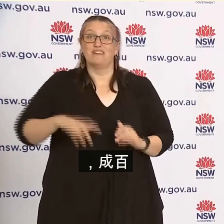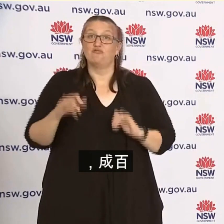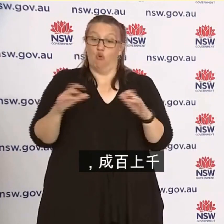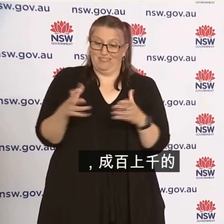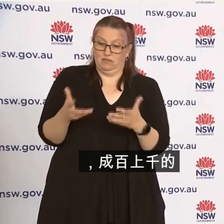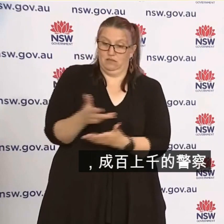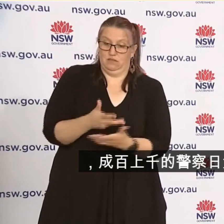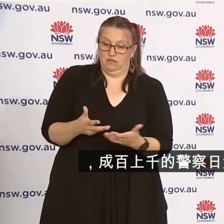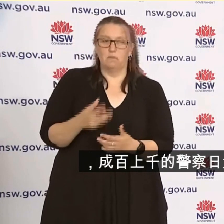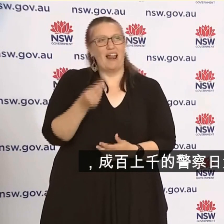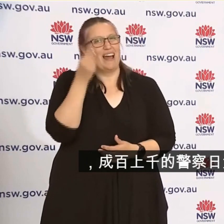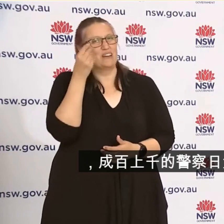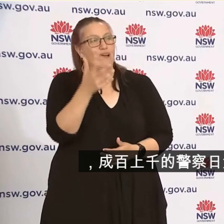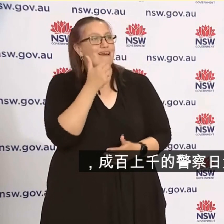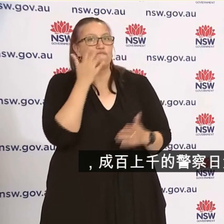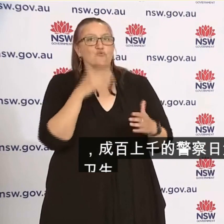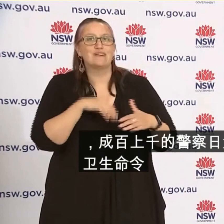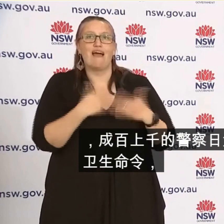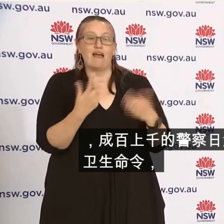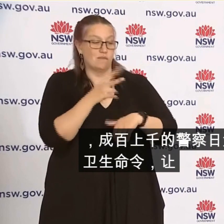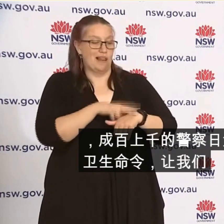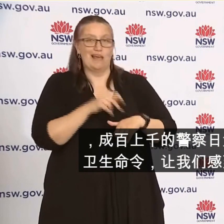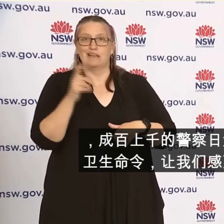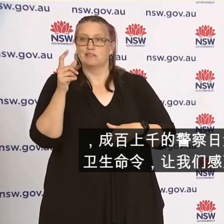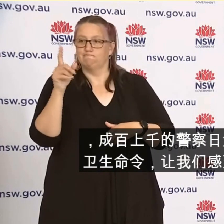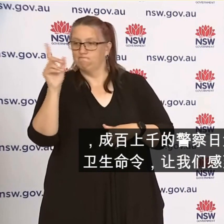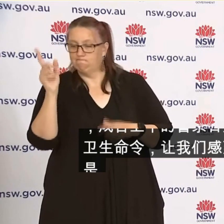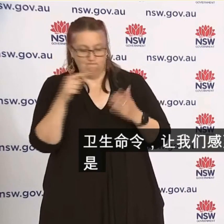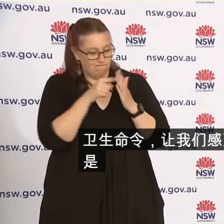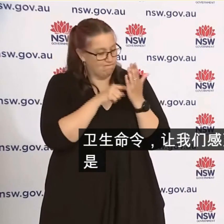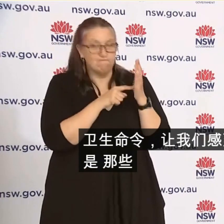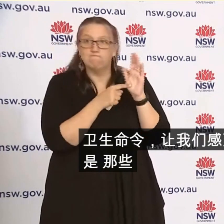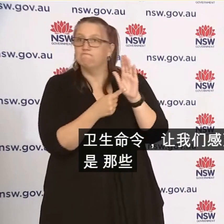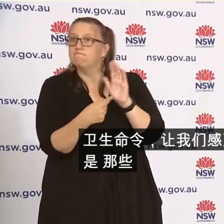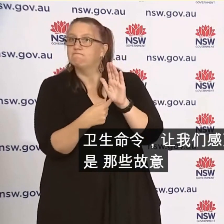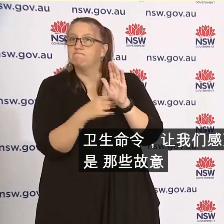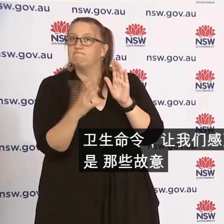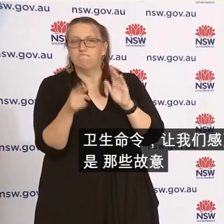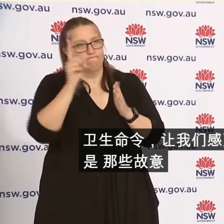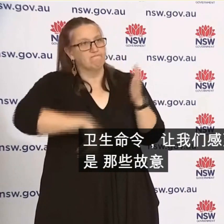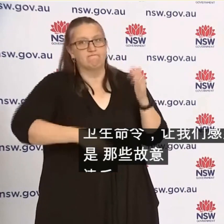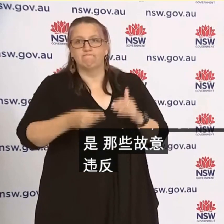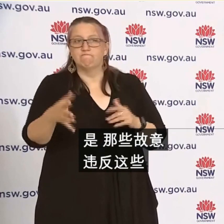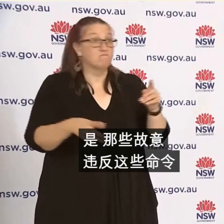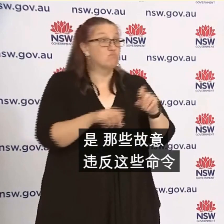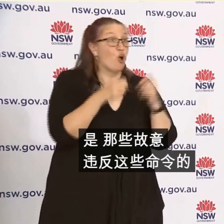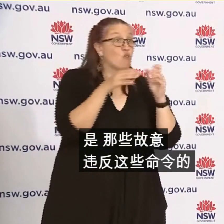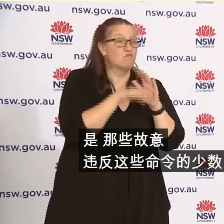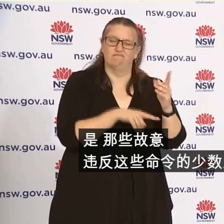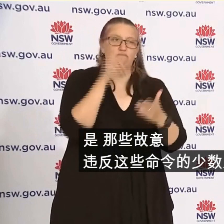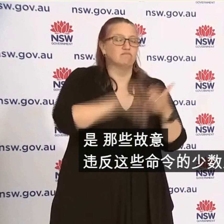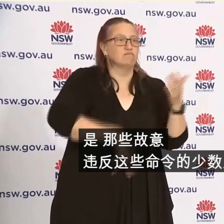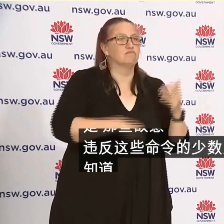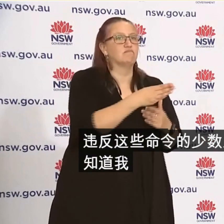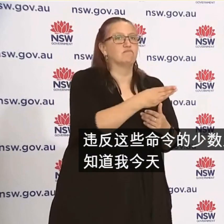day out in hundreds and thousands enforcing health orders. What's frustrating for us is that small minority who are knowingly breaching those